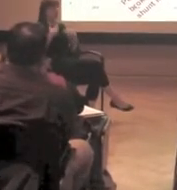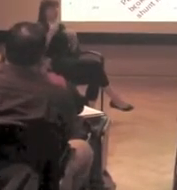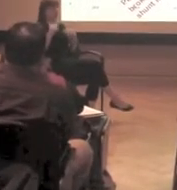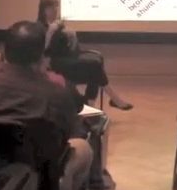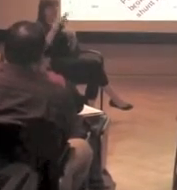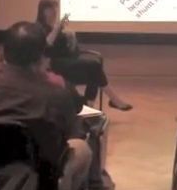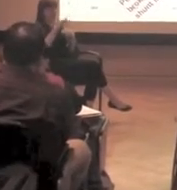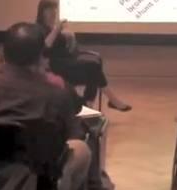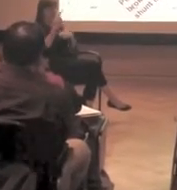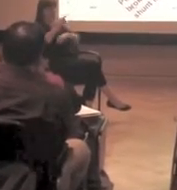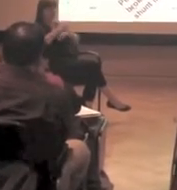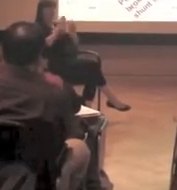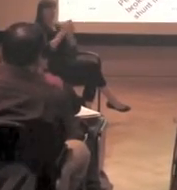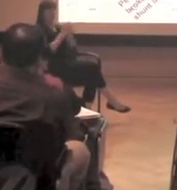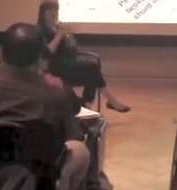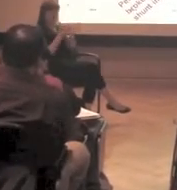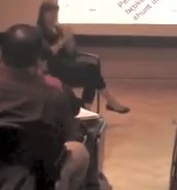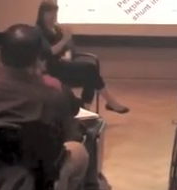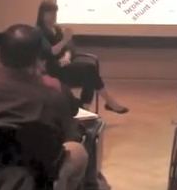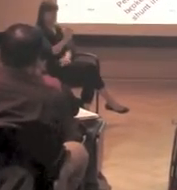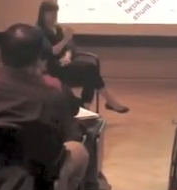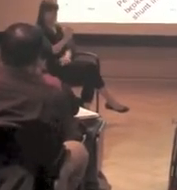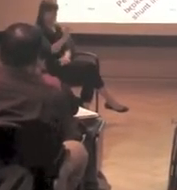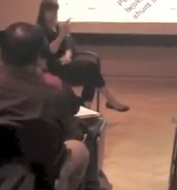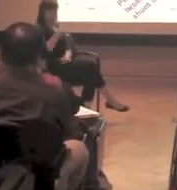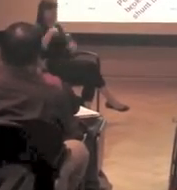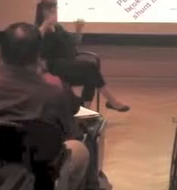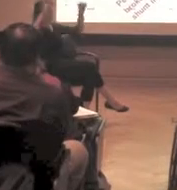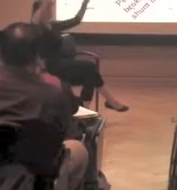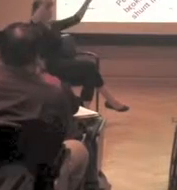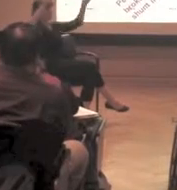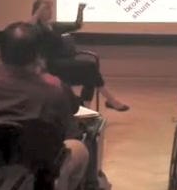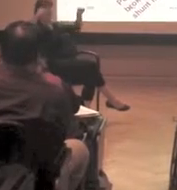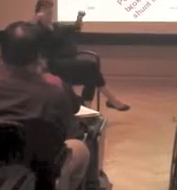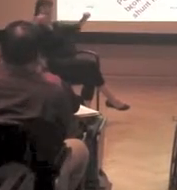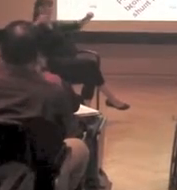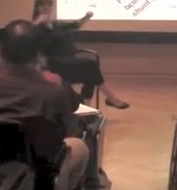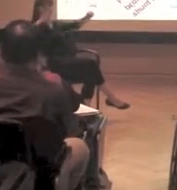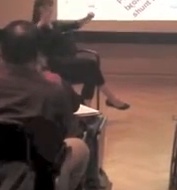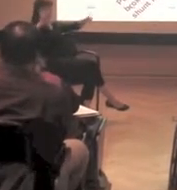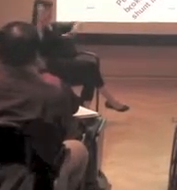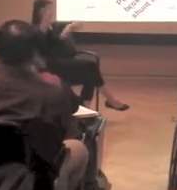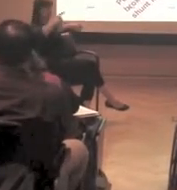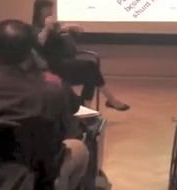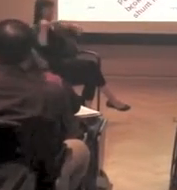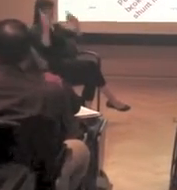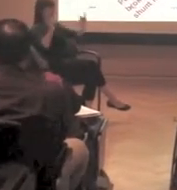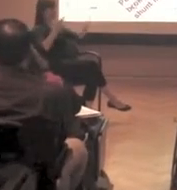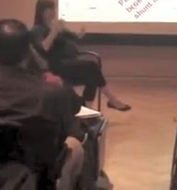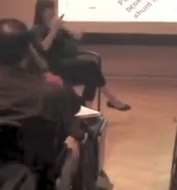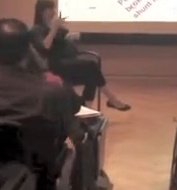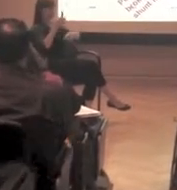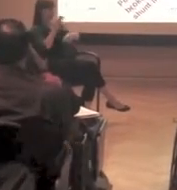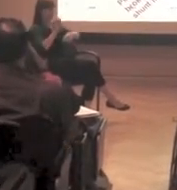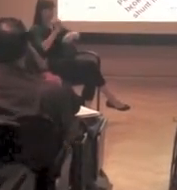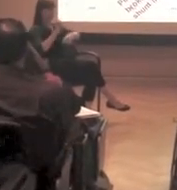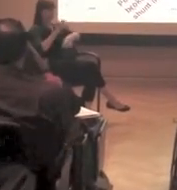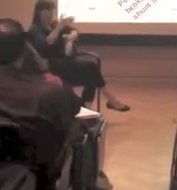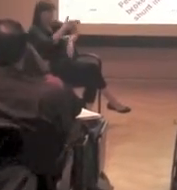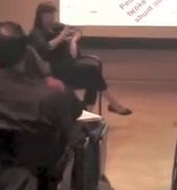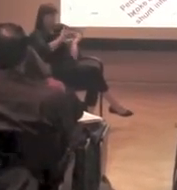days without a shunt infection. We have a sign in the operating room like Toyota, you know, 50 days since Charlie caught his arm in the